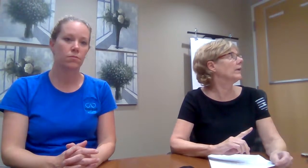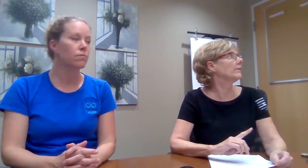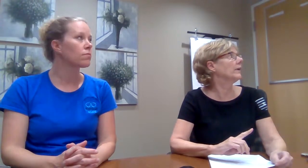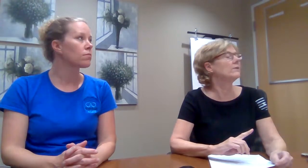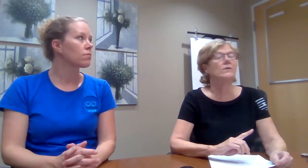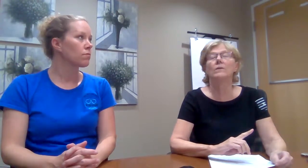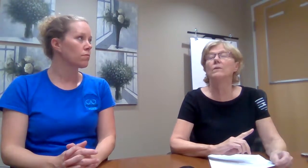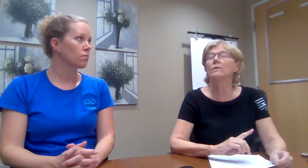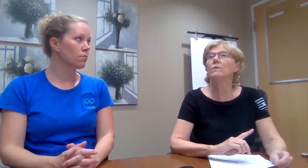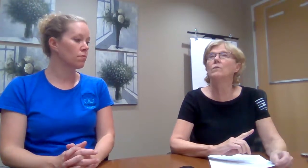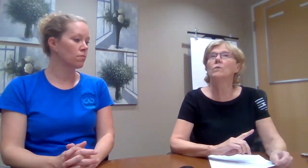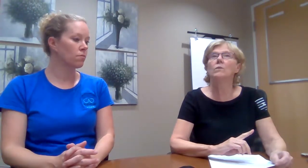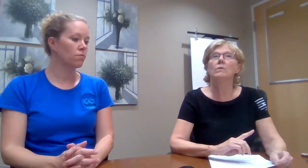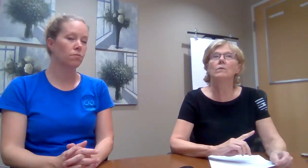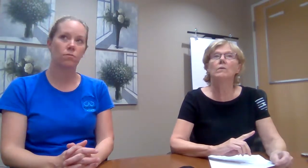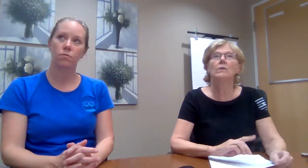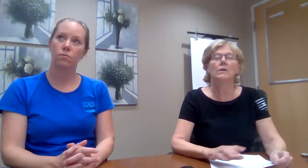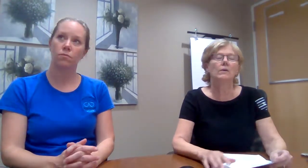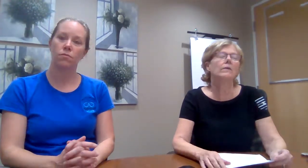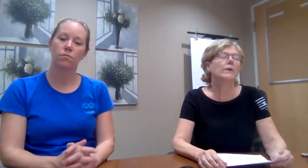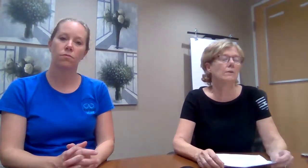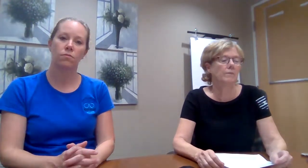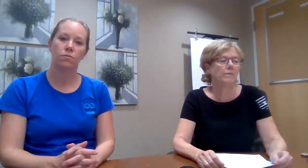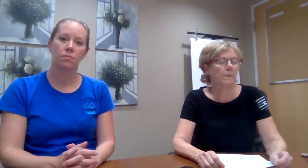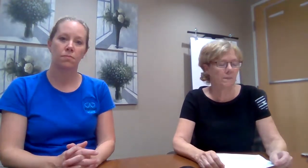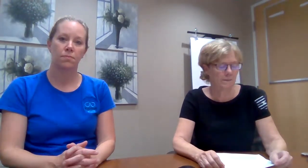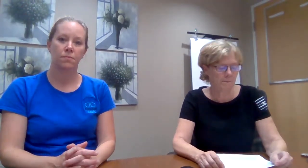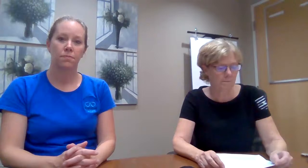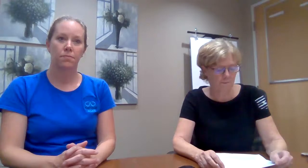That's not correct, right? So 4 minutes.